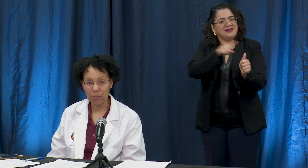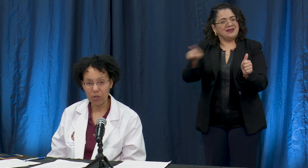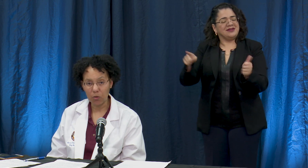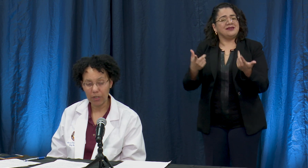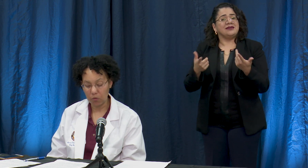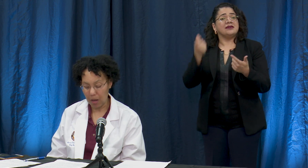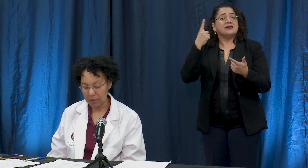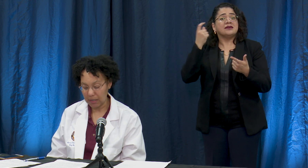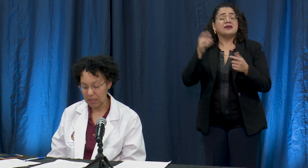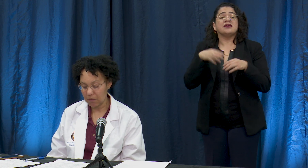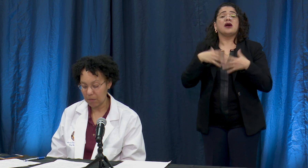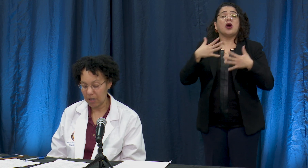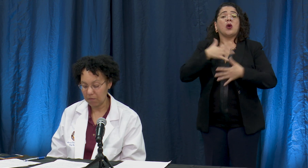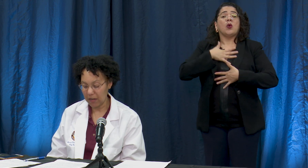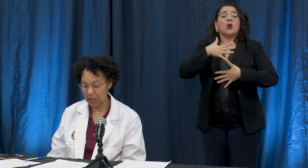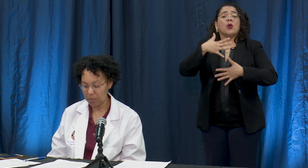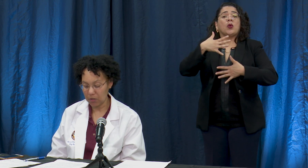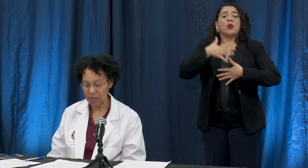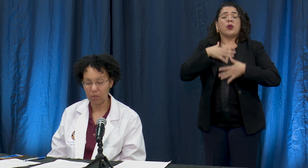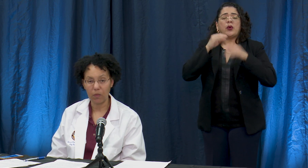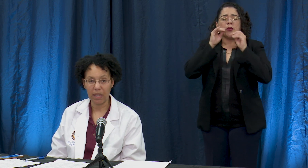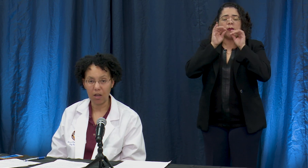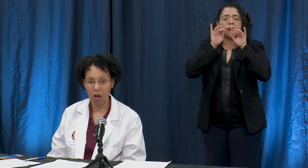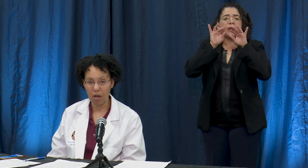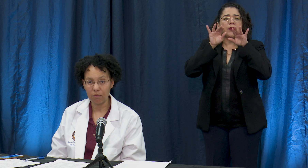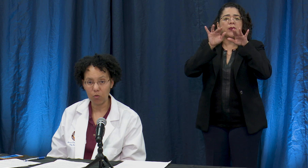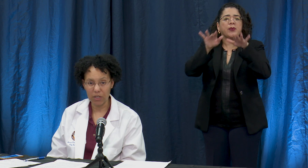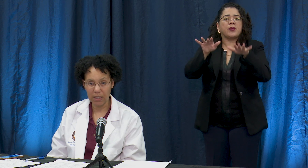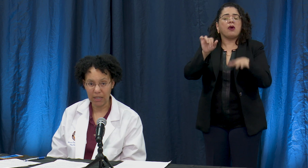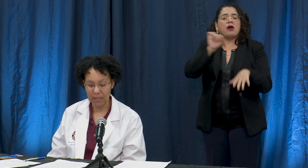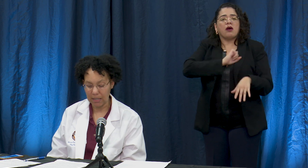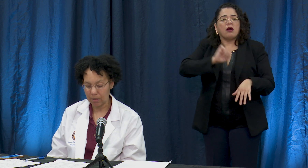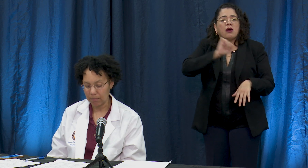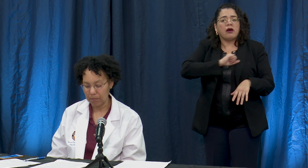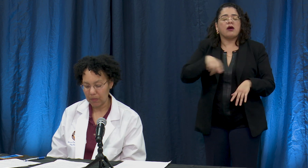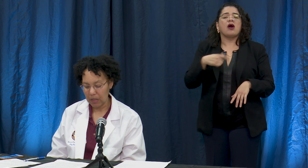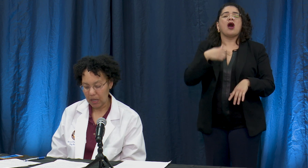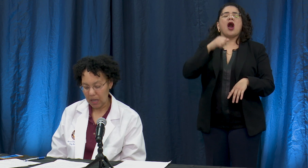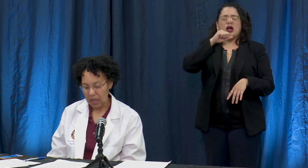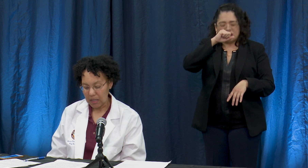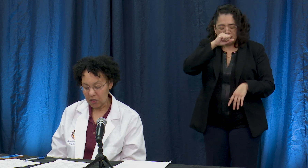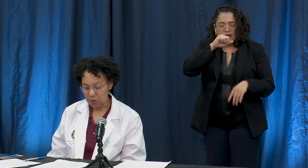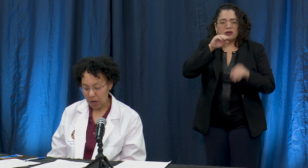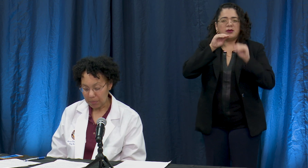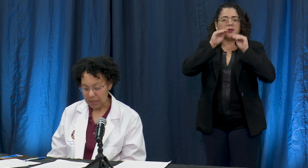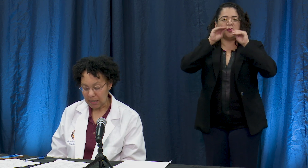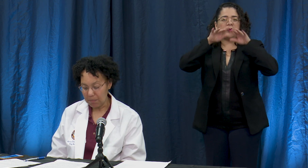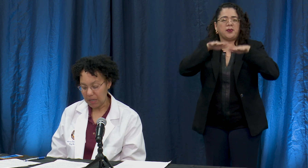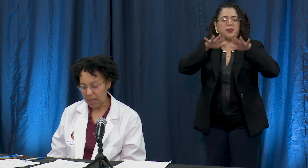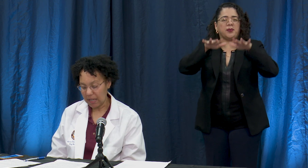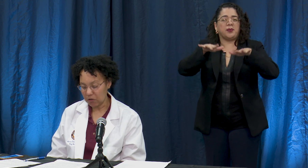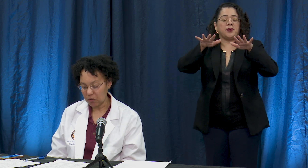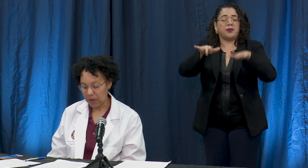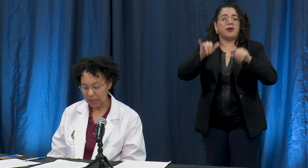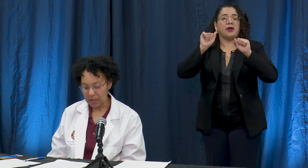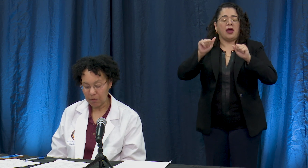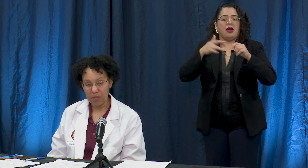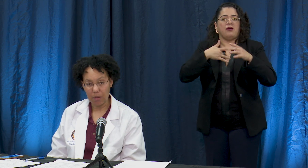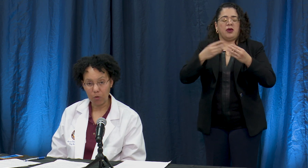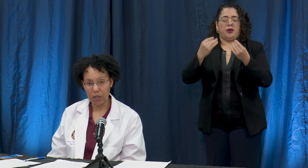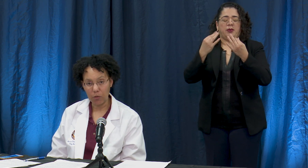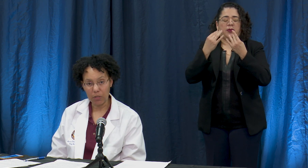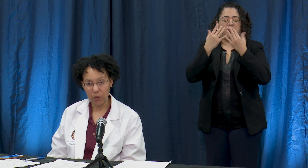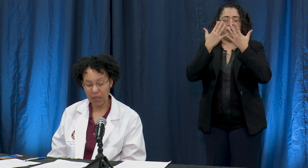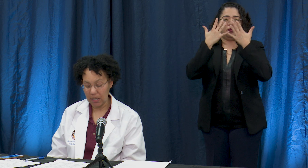through respiratory droplets from an infected person when they cough or sneeze. These droplets can be inhaled directly